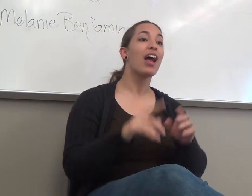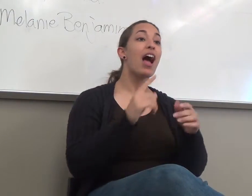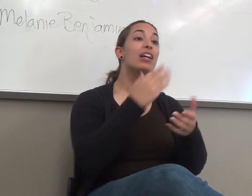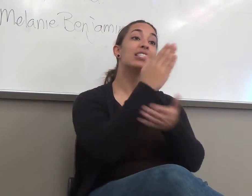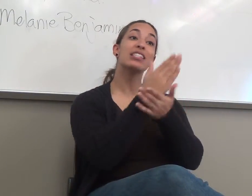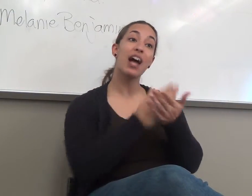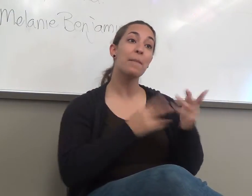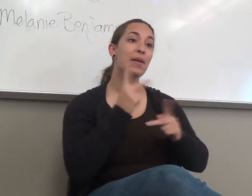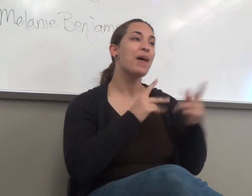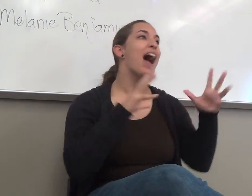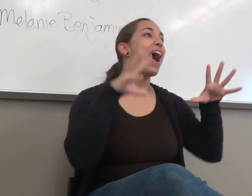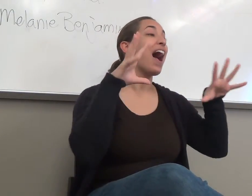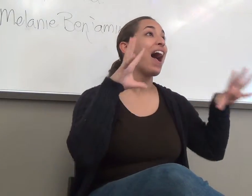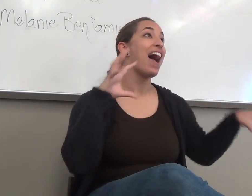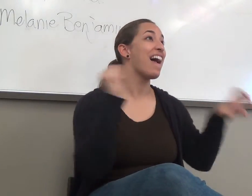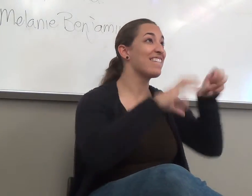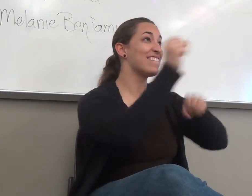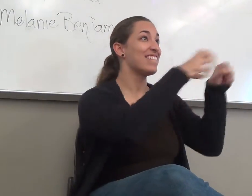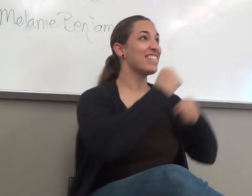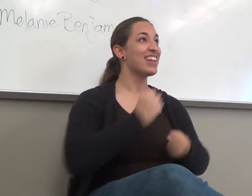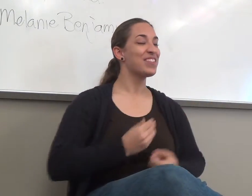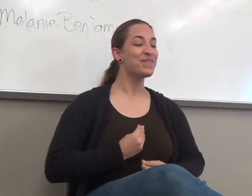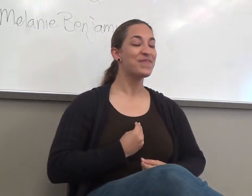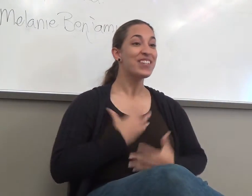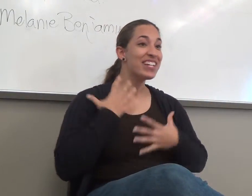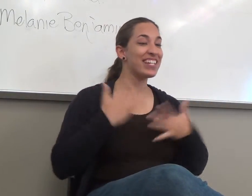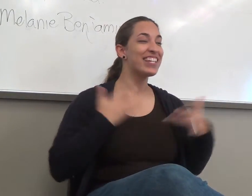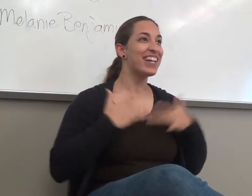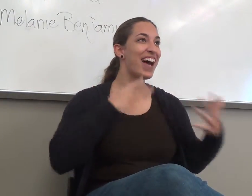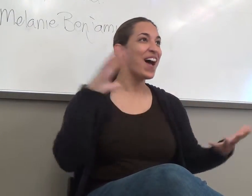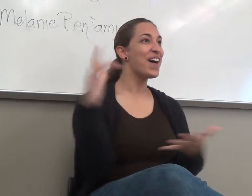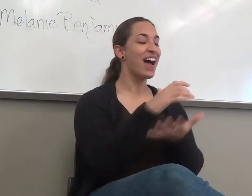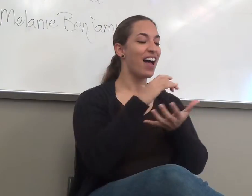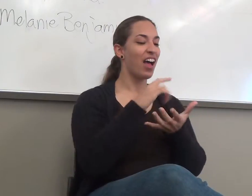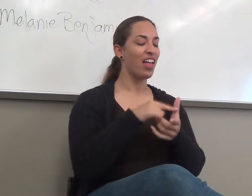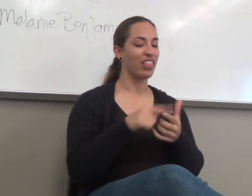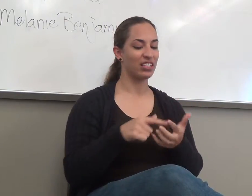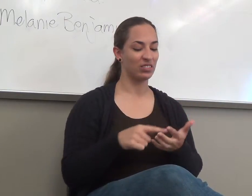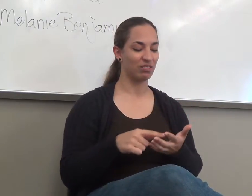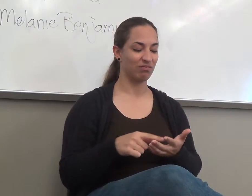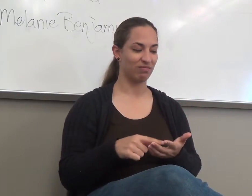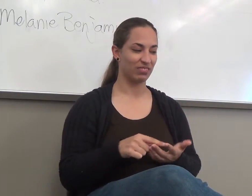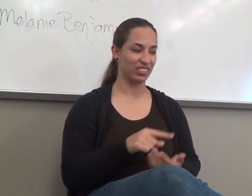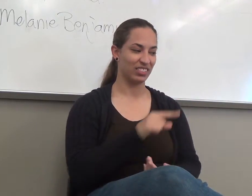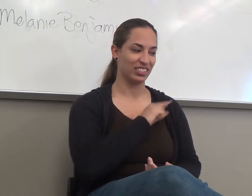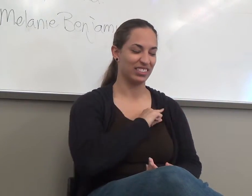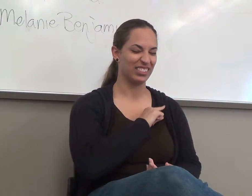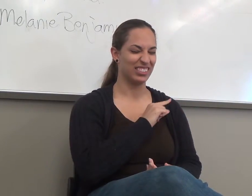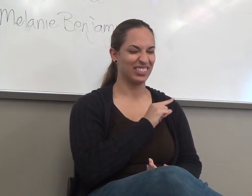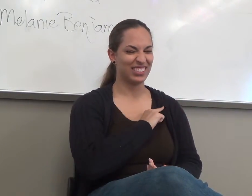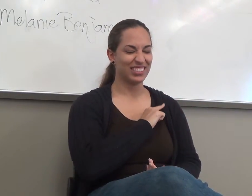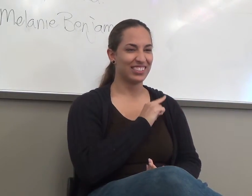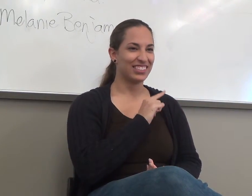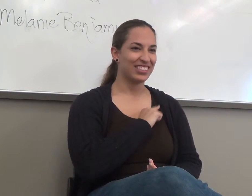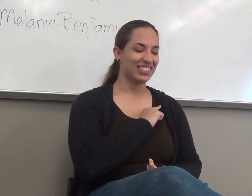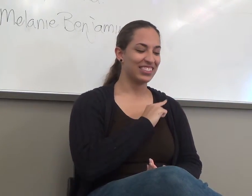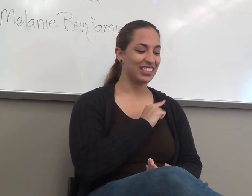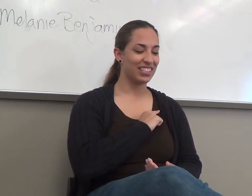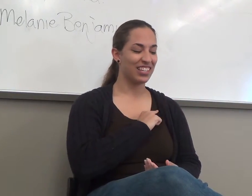The initial euphoria, and I probably would have too. I was like, well, that was fun, but this money really isn't mine,